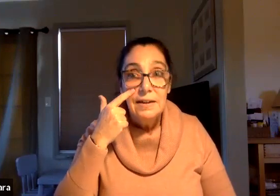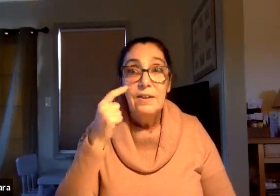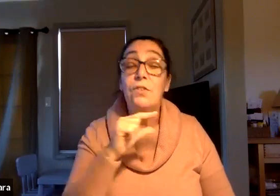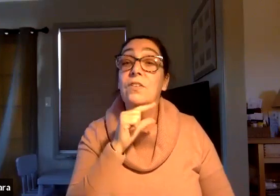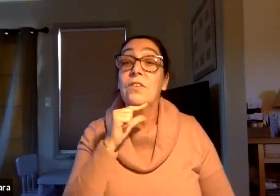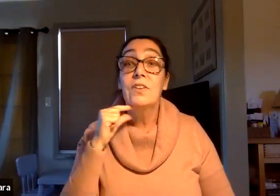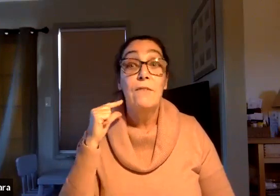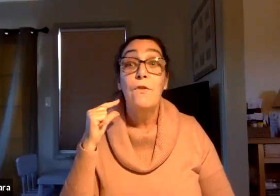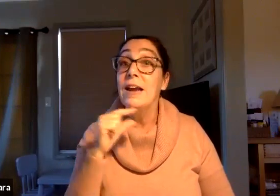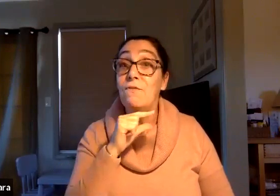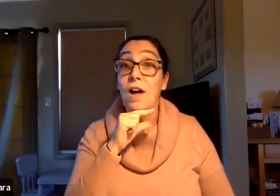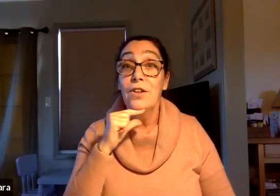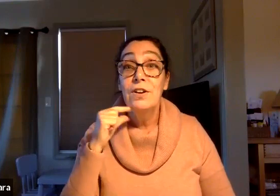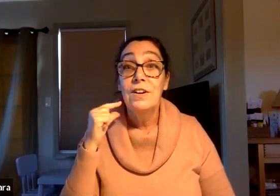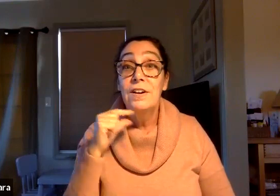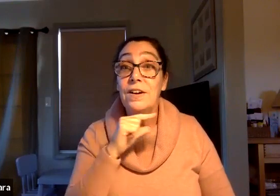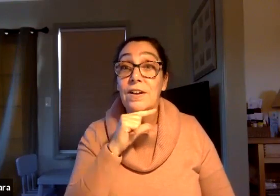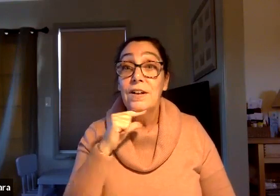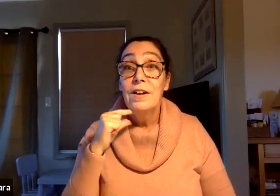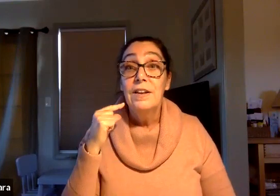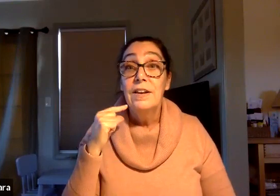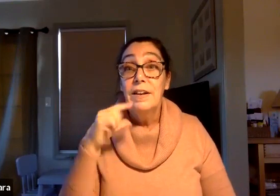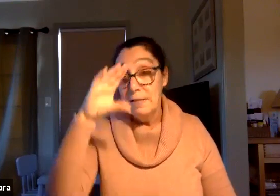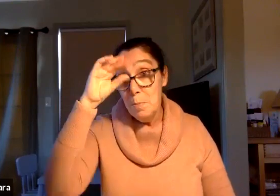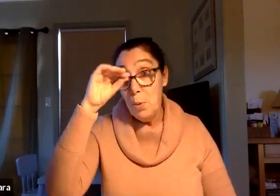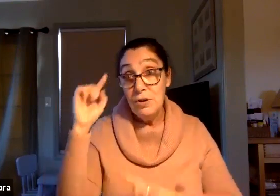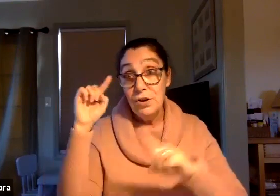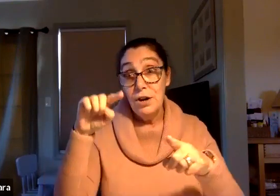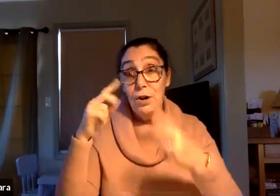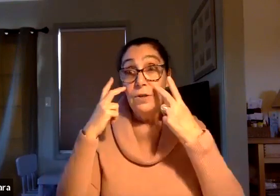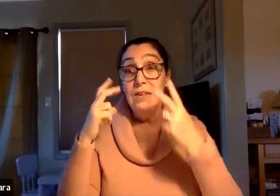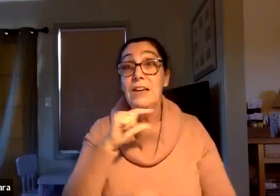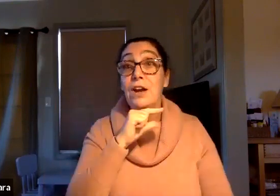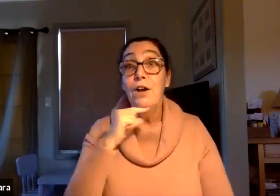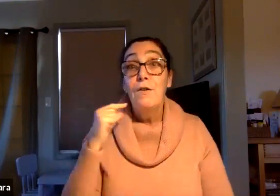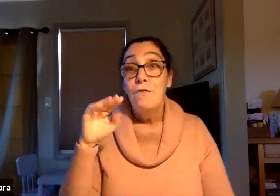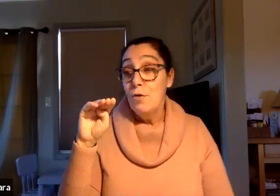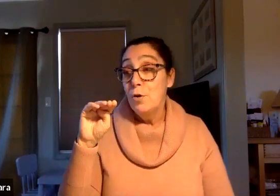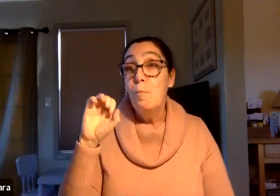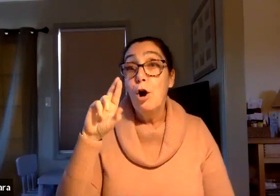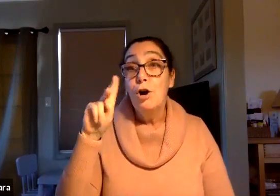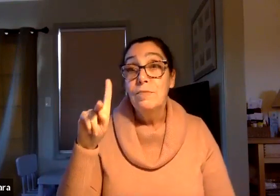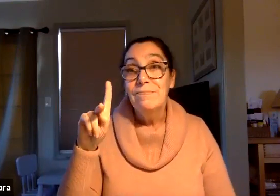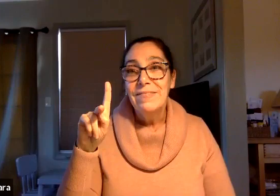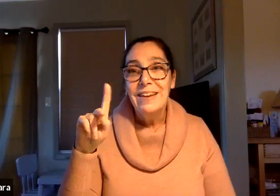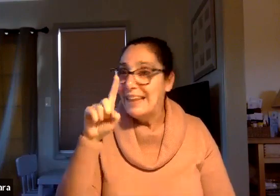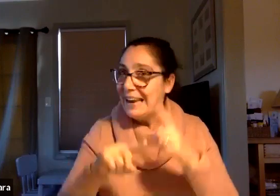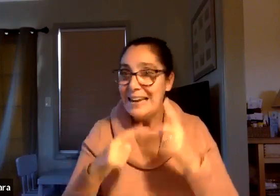So this is a sign for any father. Like the boys are going to go see Father Mok because they can't